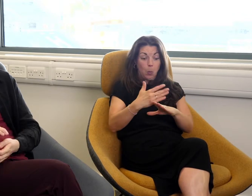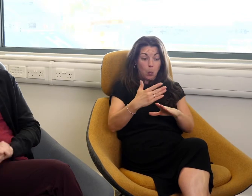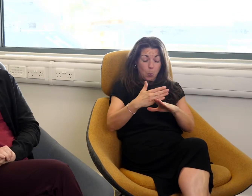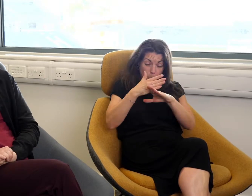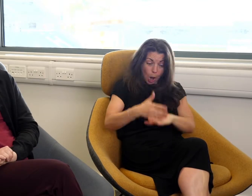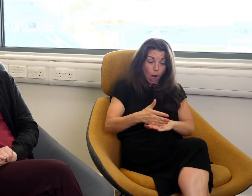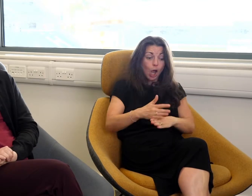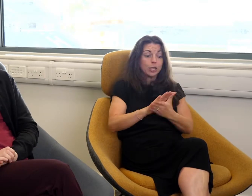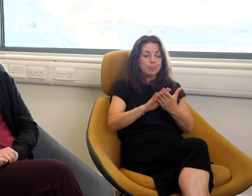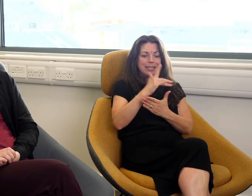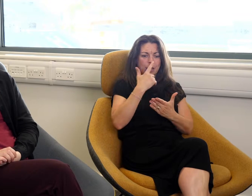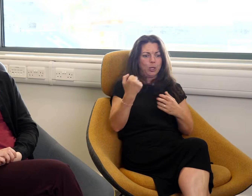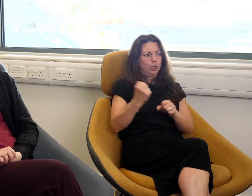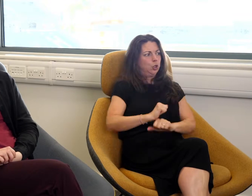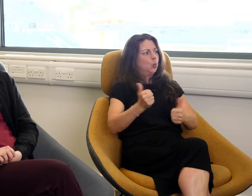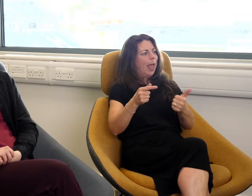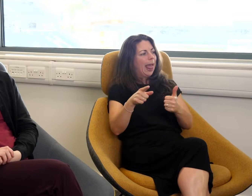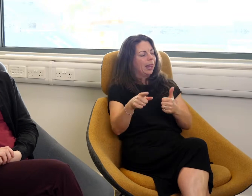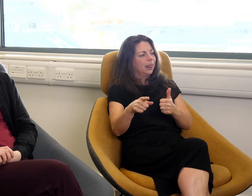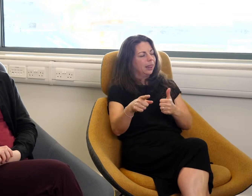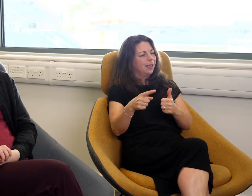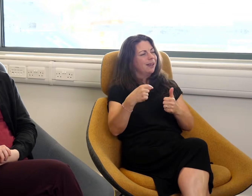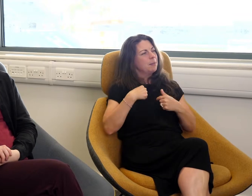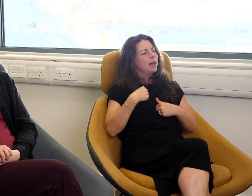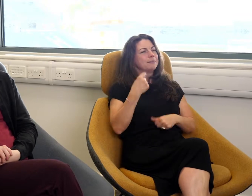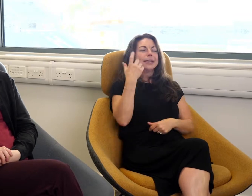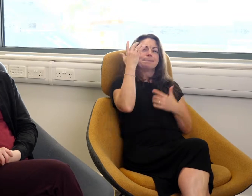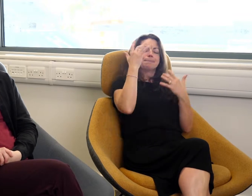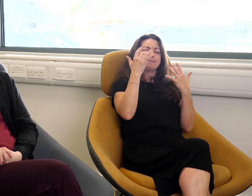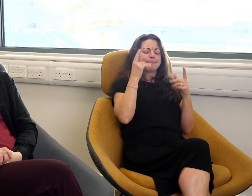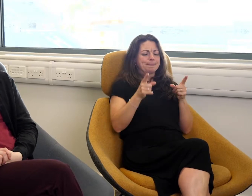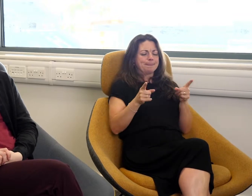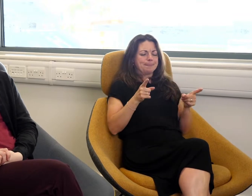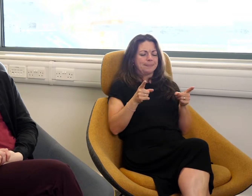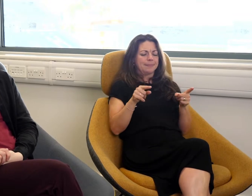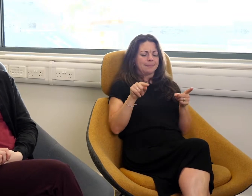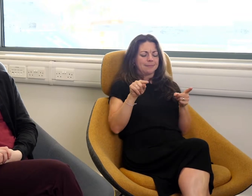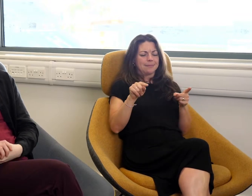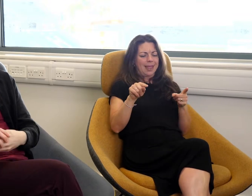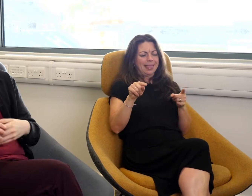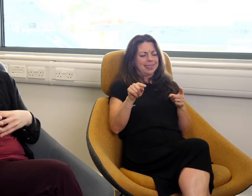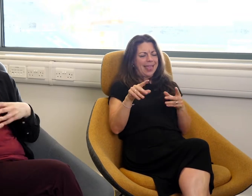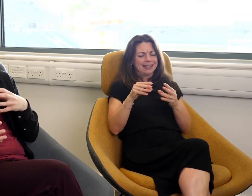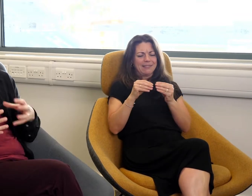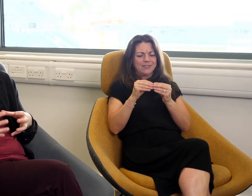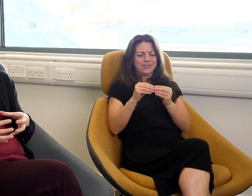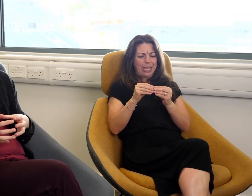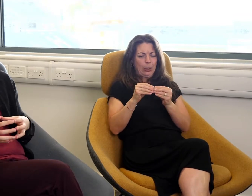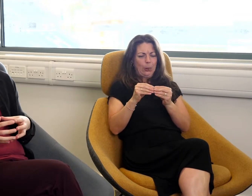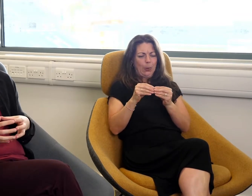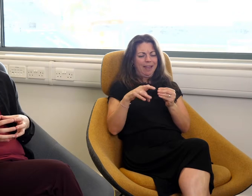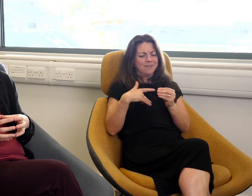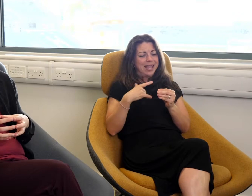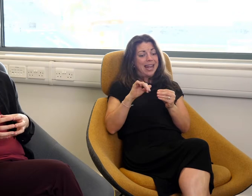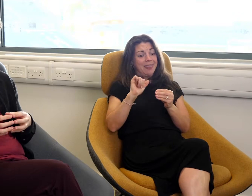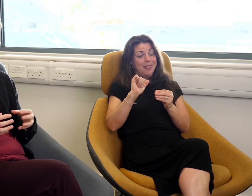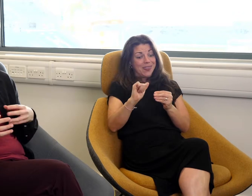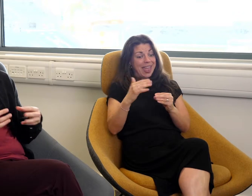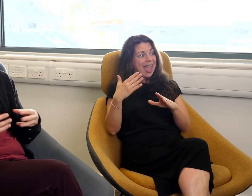But when I was thinking about that, really, I didn't think that their kind of actions under the kind of governments at the